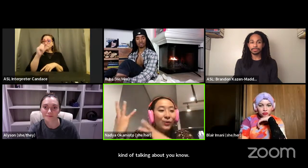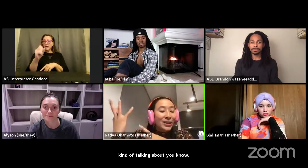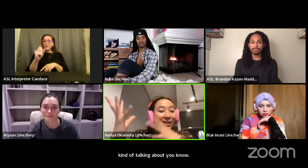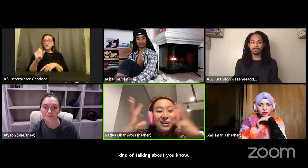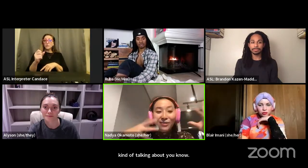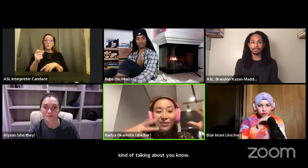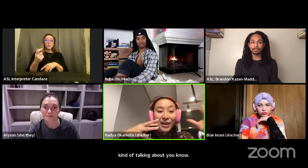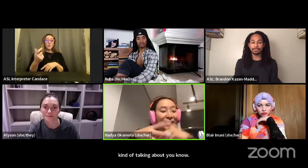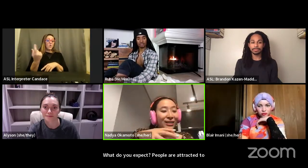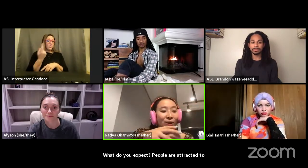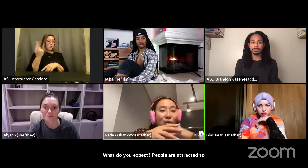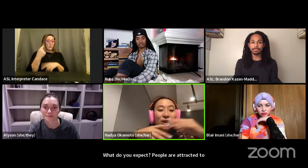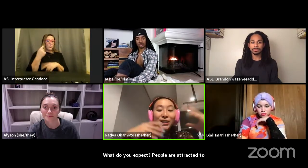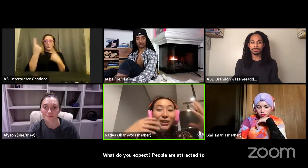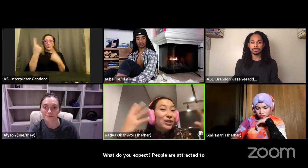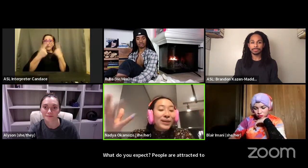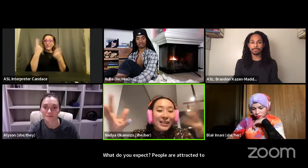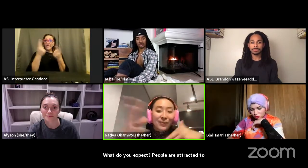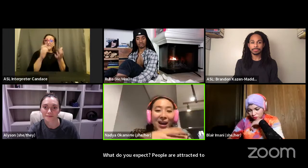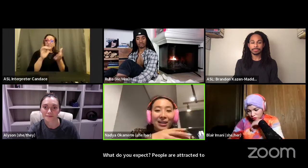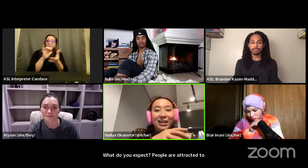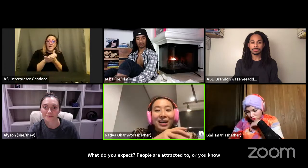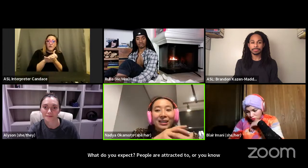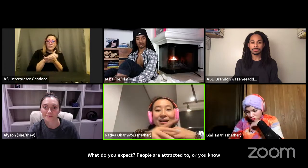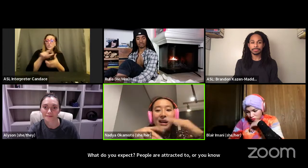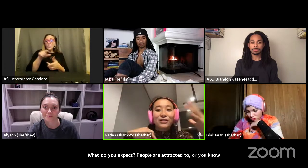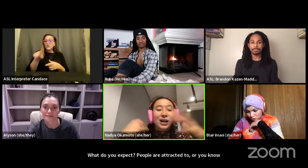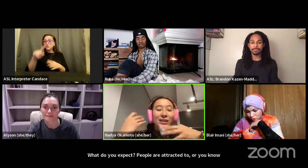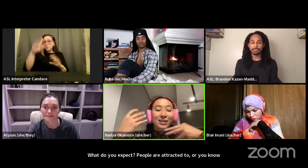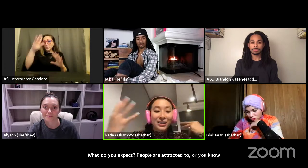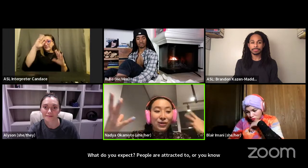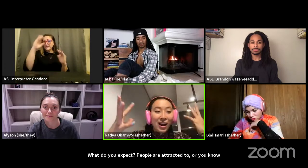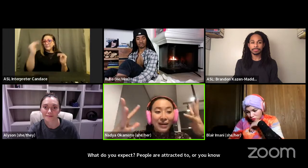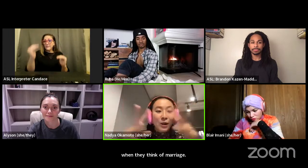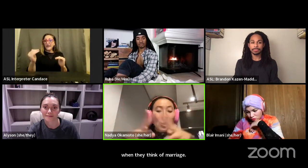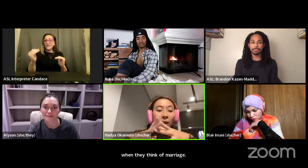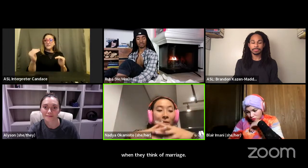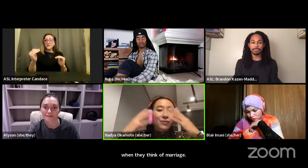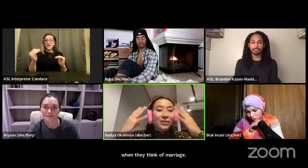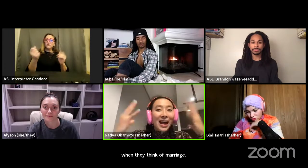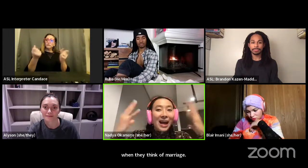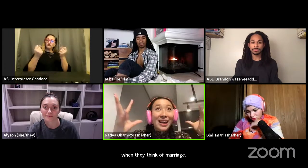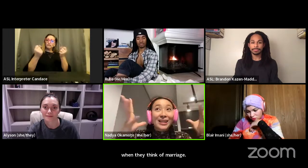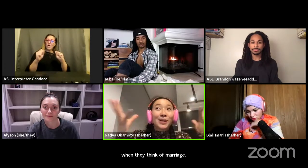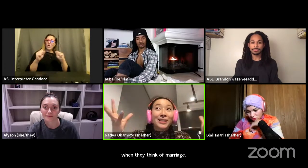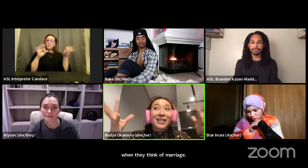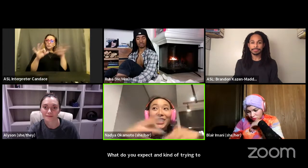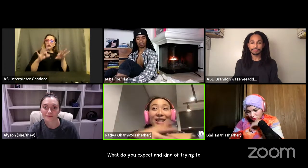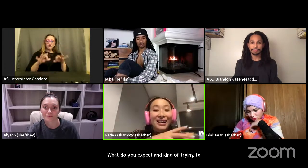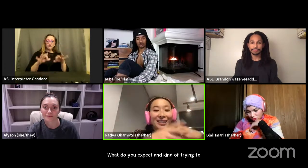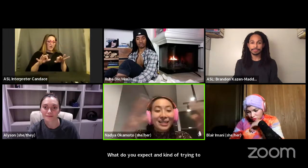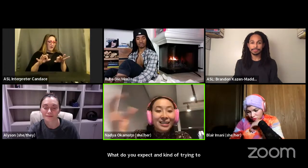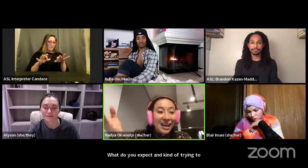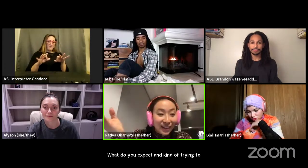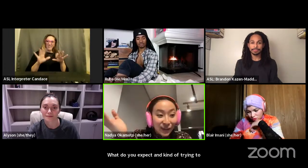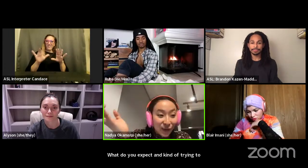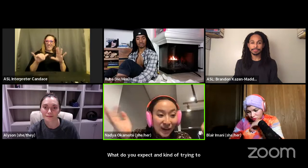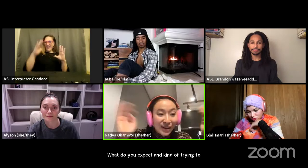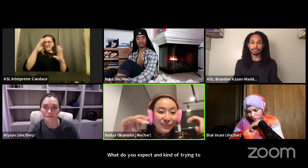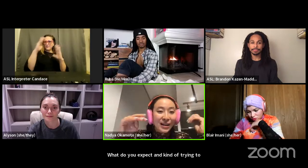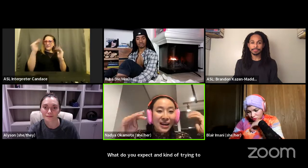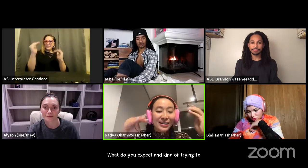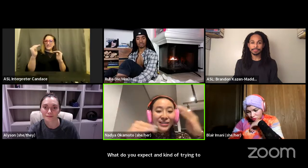you know, when they think of marriage, what do you expect? And kind of trying to describe that expectation as a